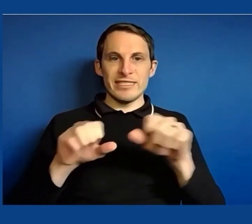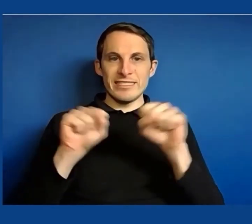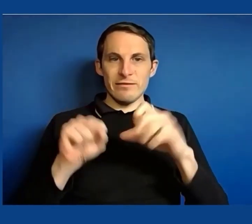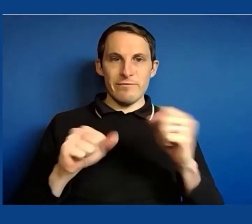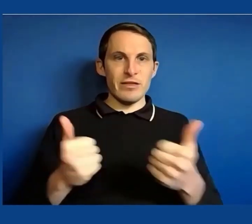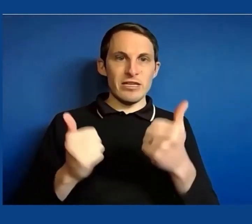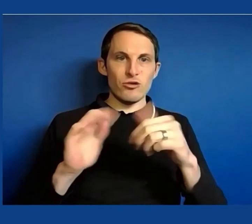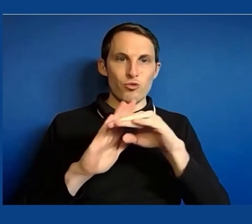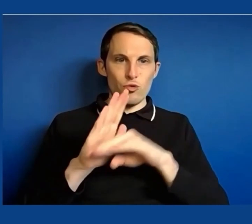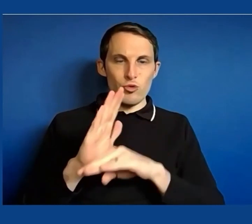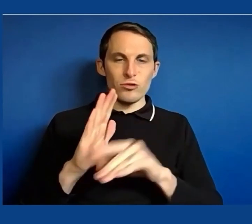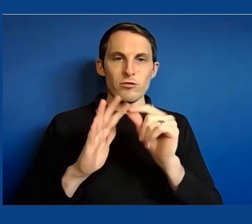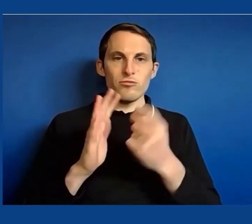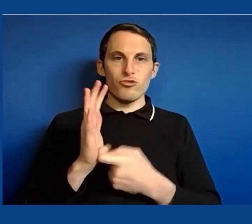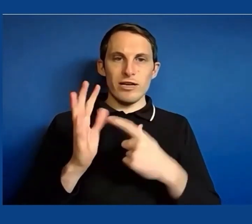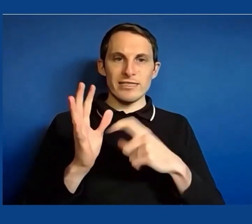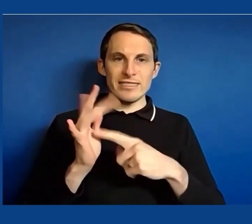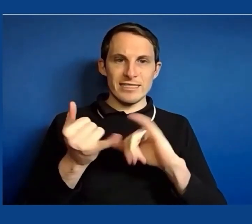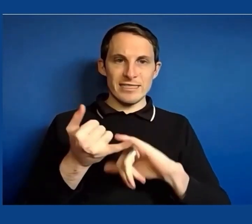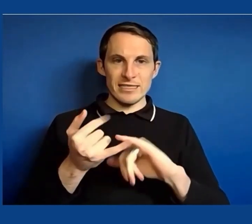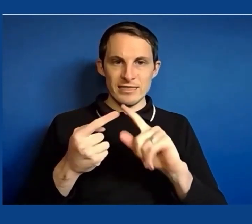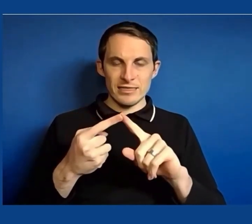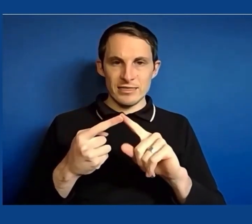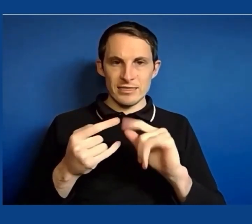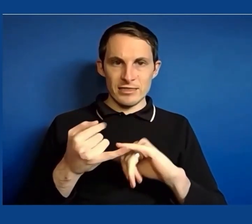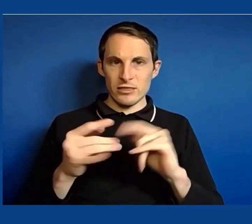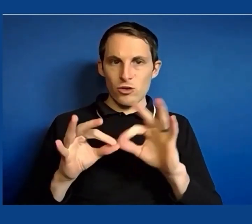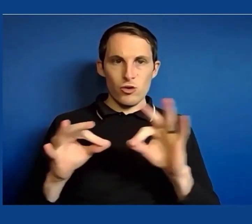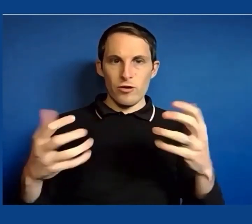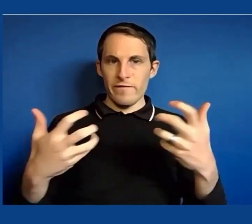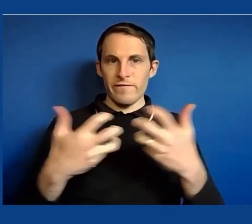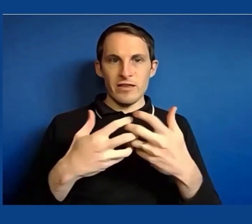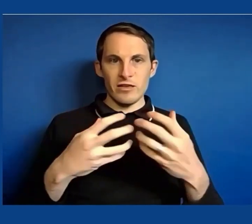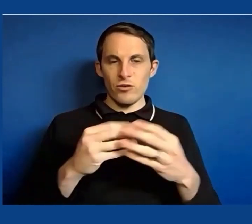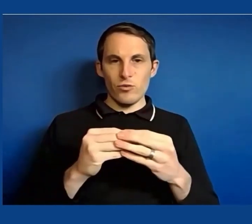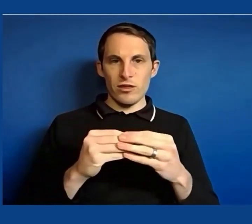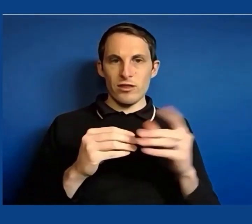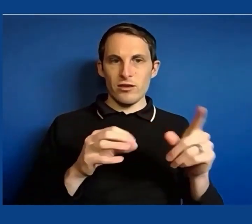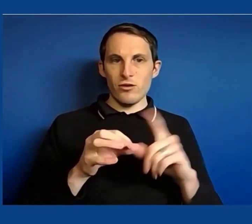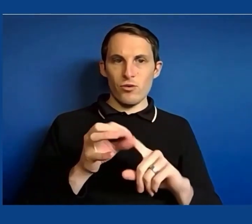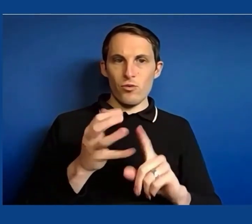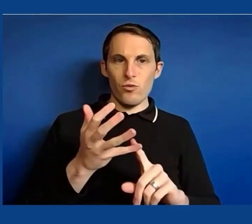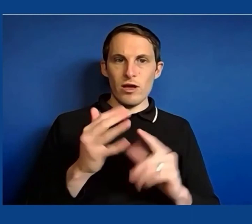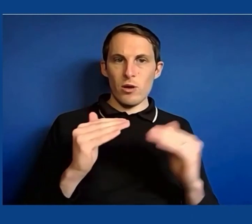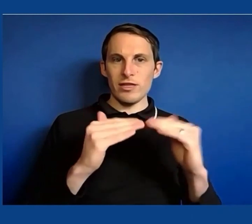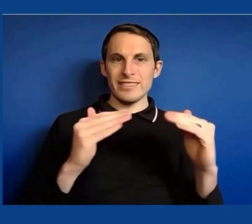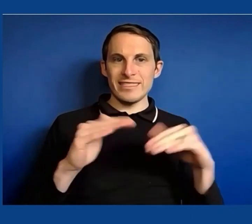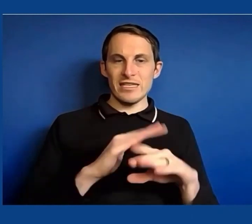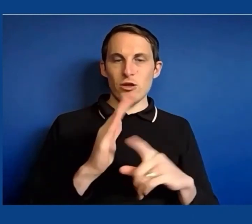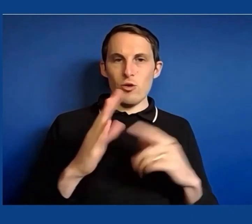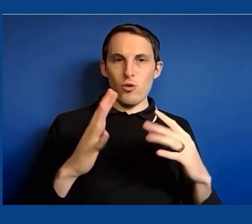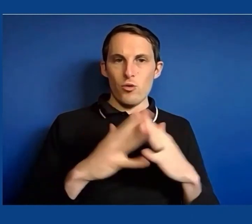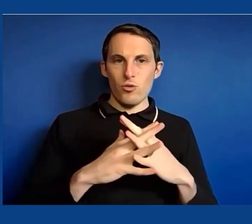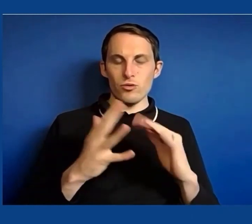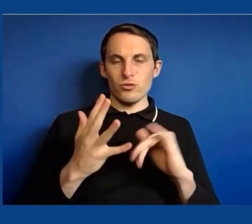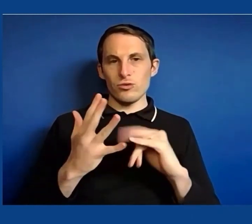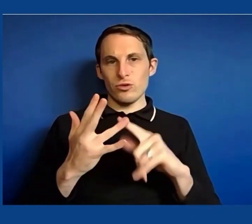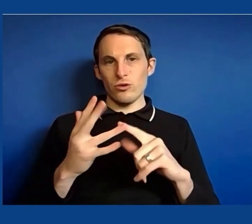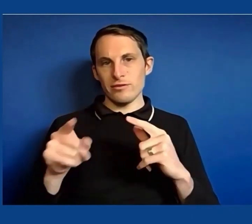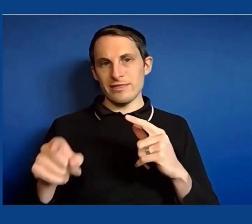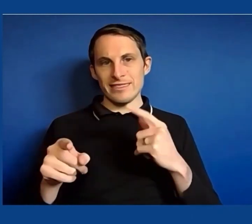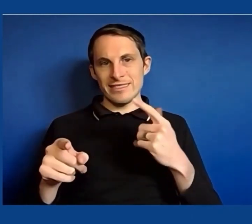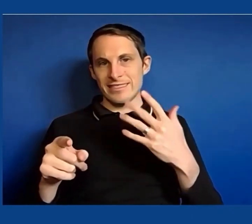practices that do not accord with the equality before the law. So their persistence seems tied in some ways